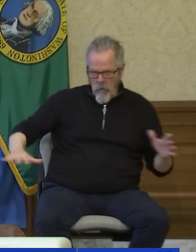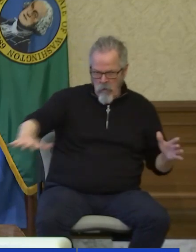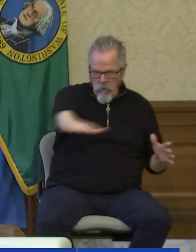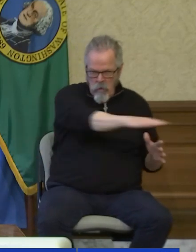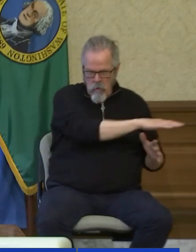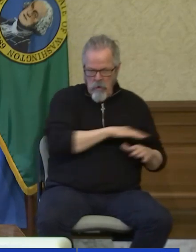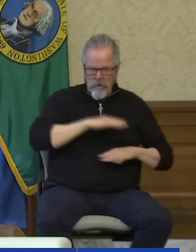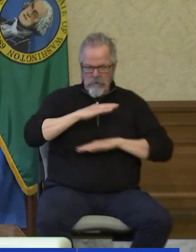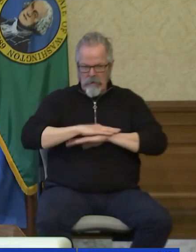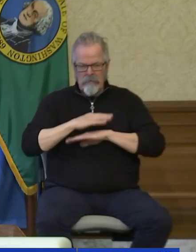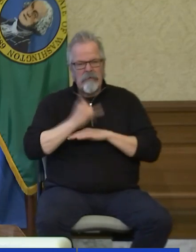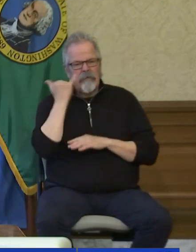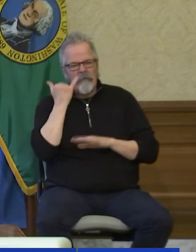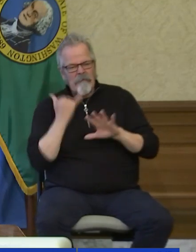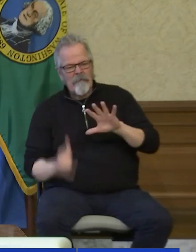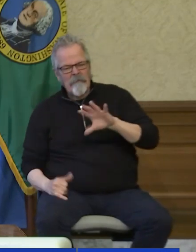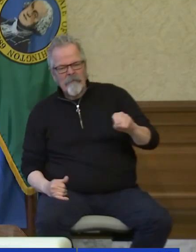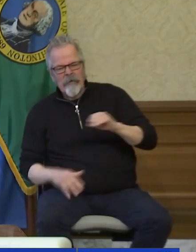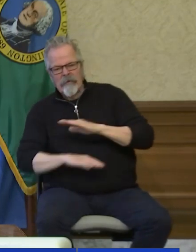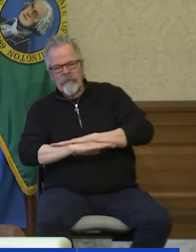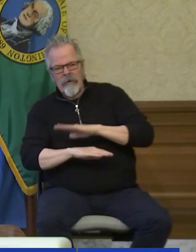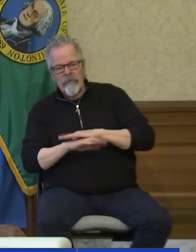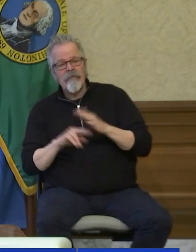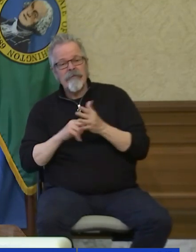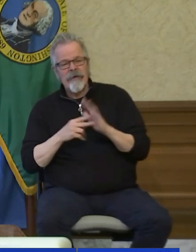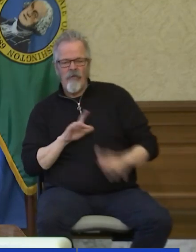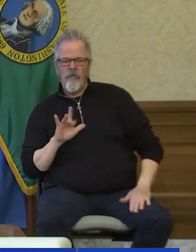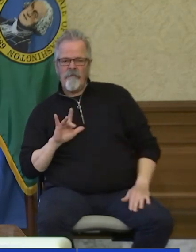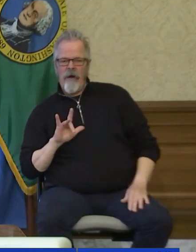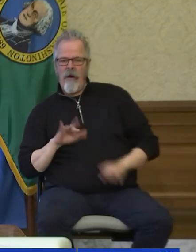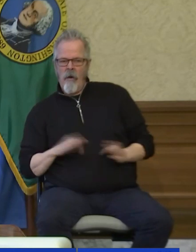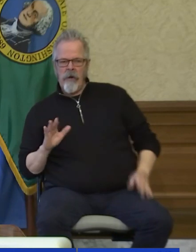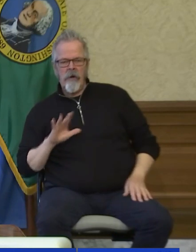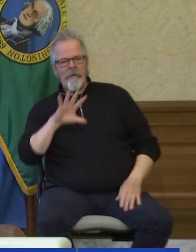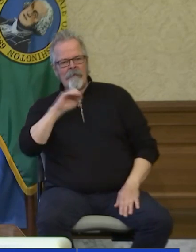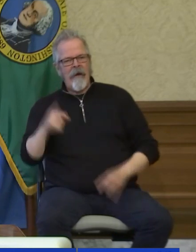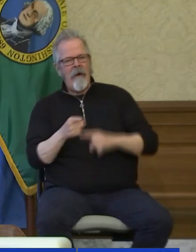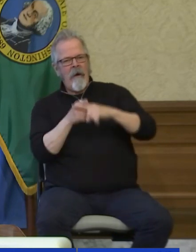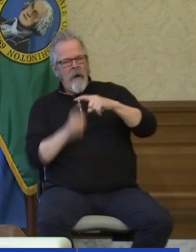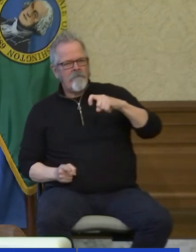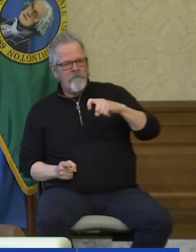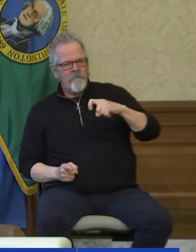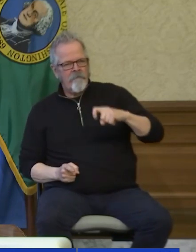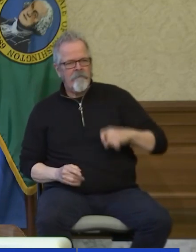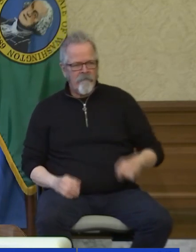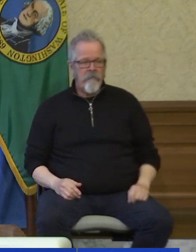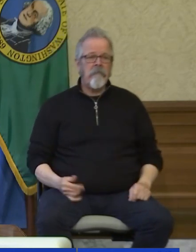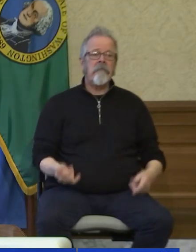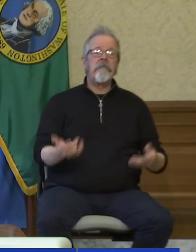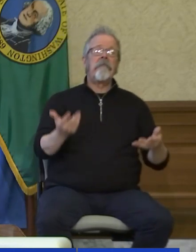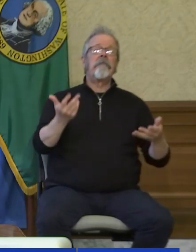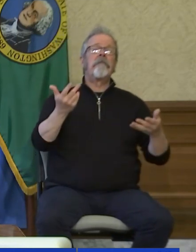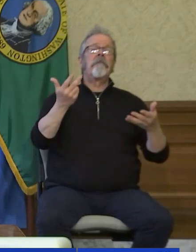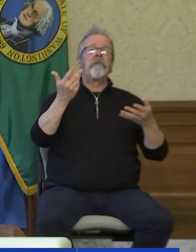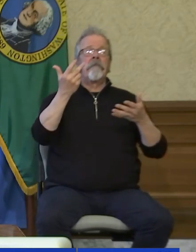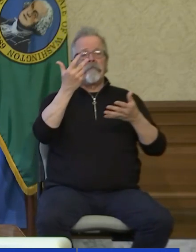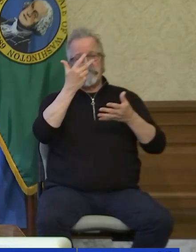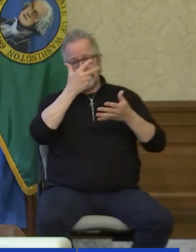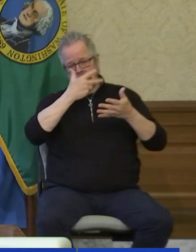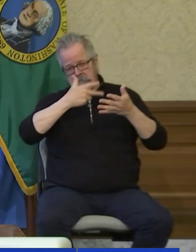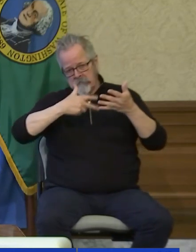After 3 weeks. So you're really looking at in deeper in June after the